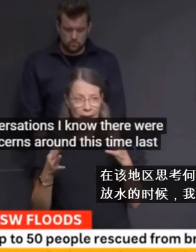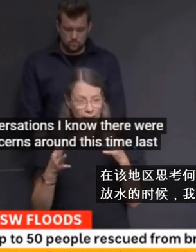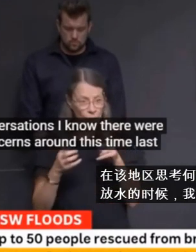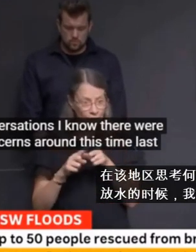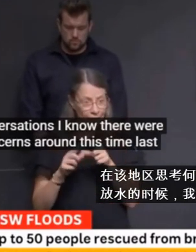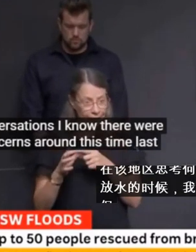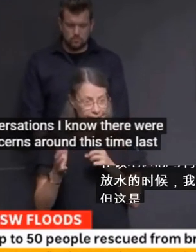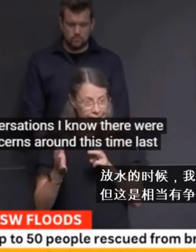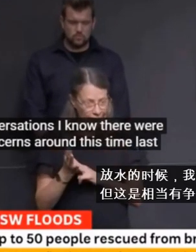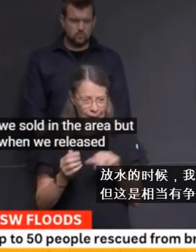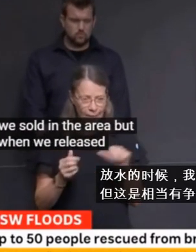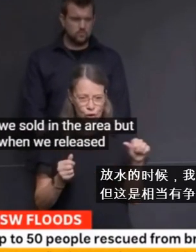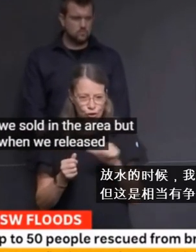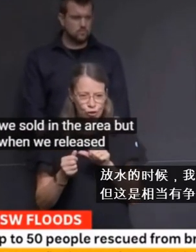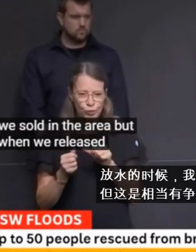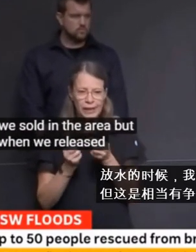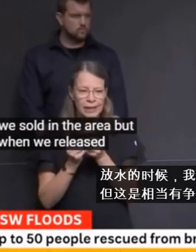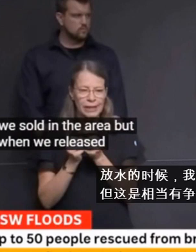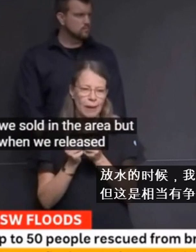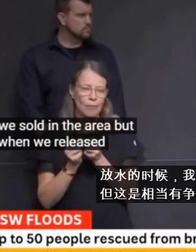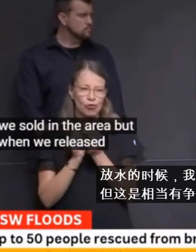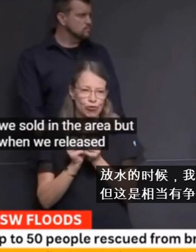Are we at that point yet? It's quite